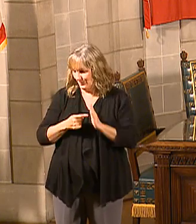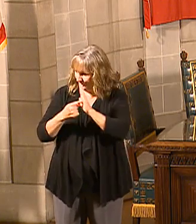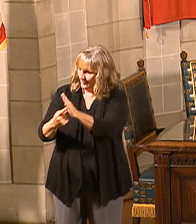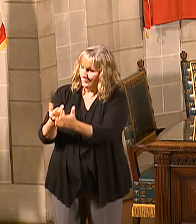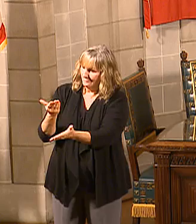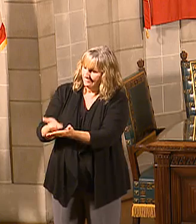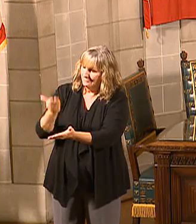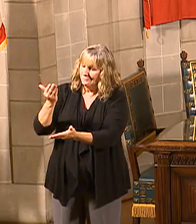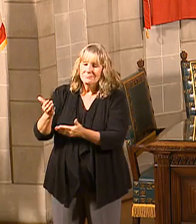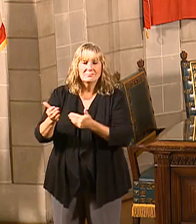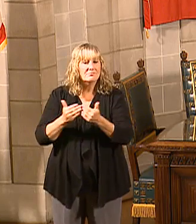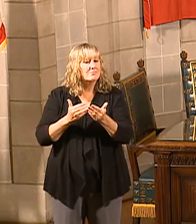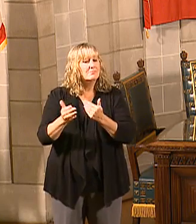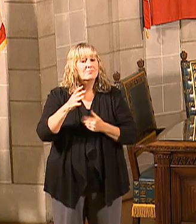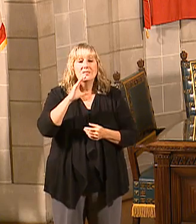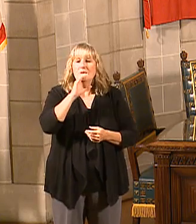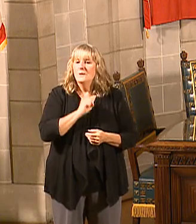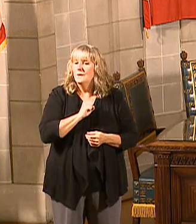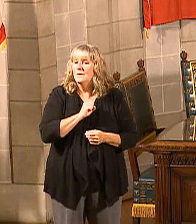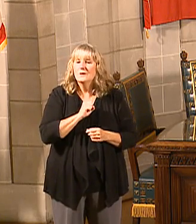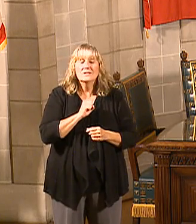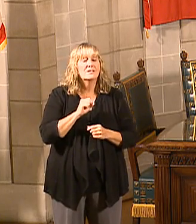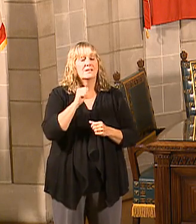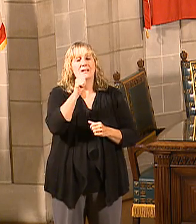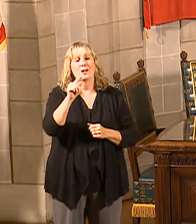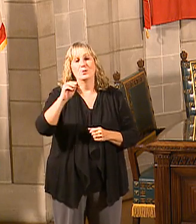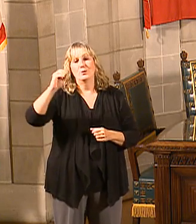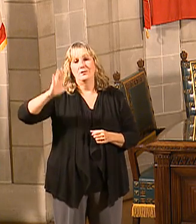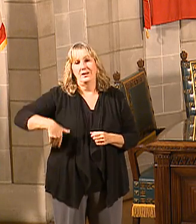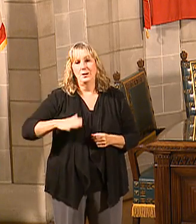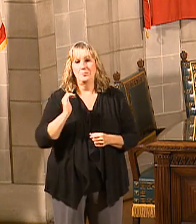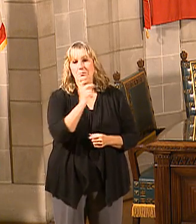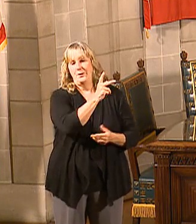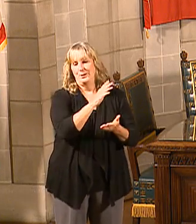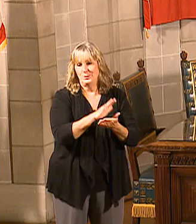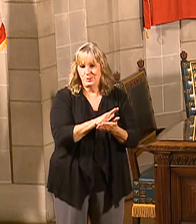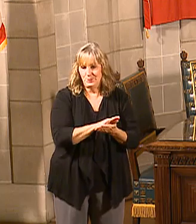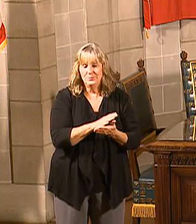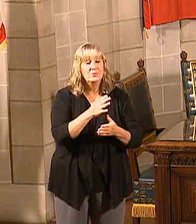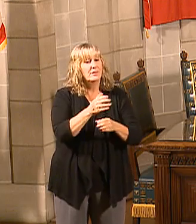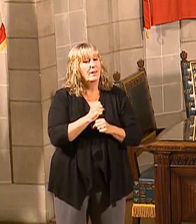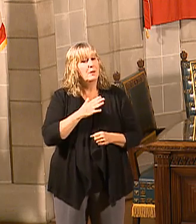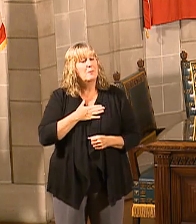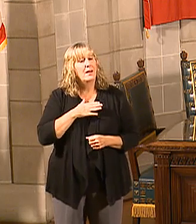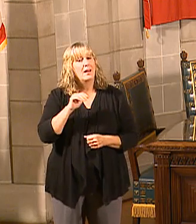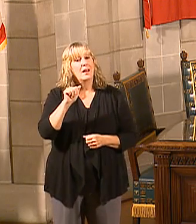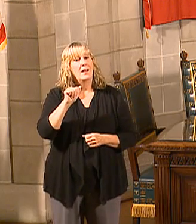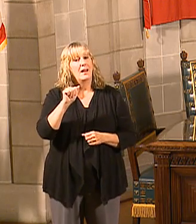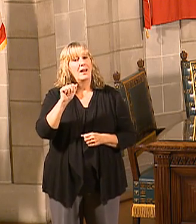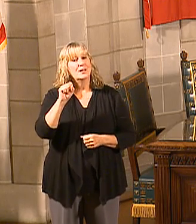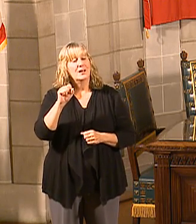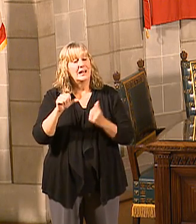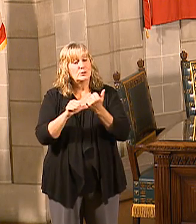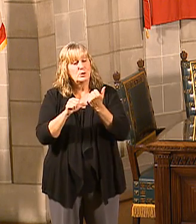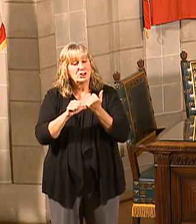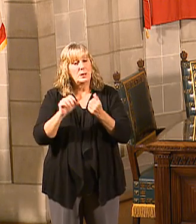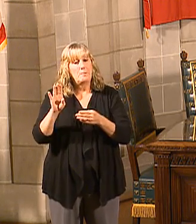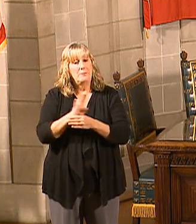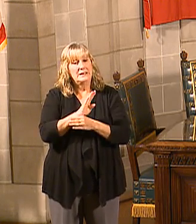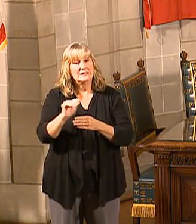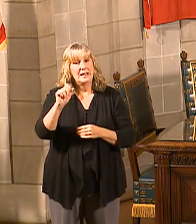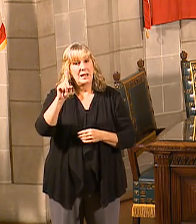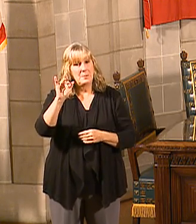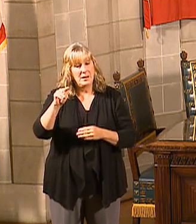kids, no matter how old, it is never too late to go back to school. I received my associates in business administration with an emphasis